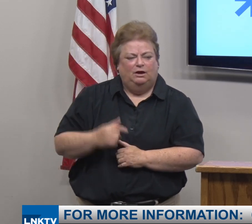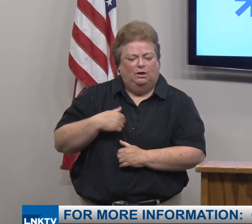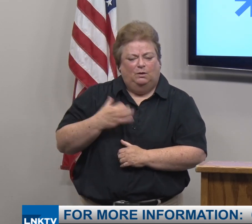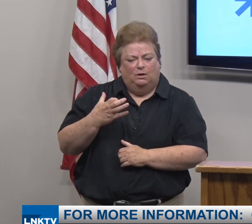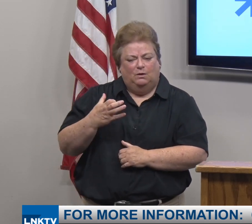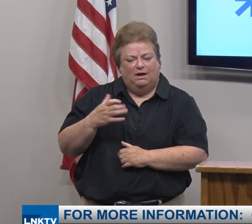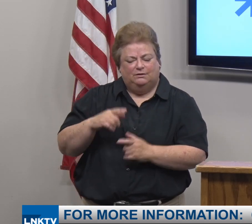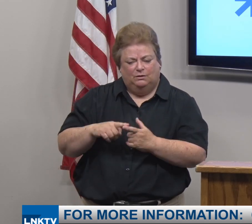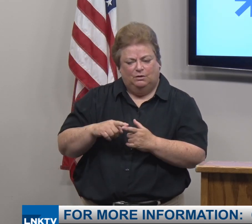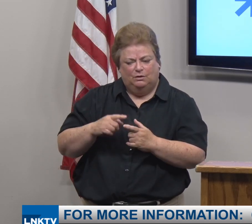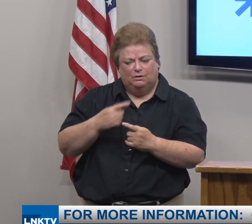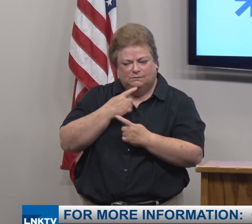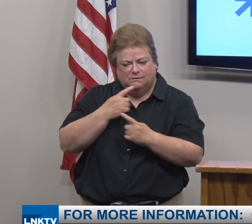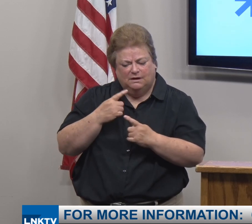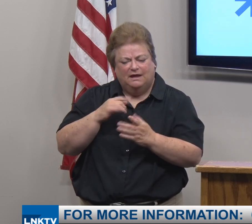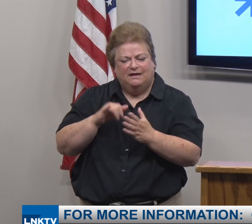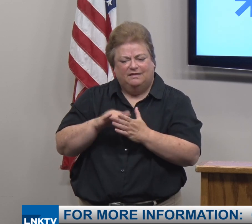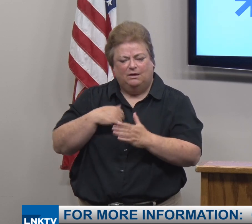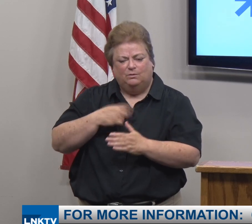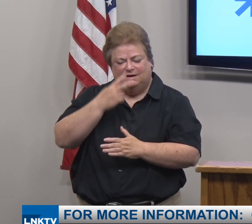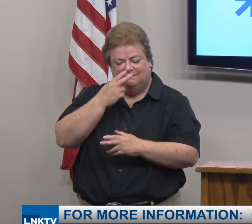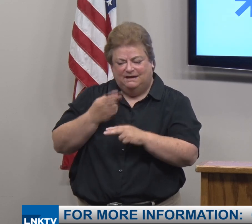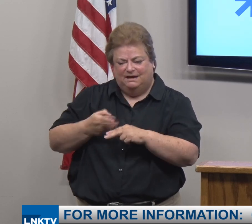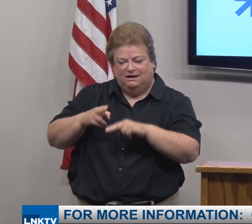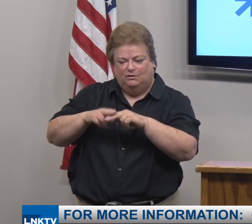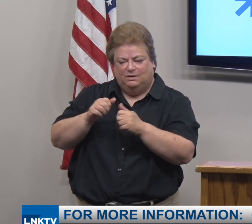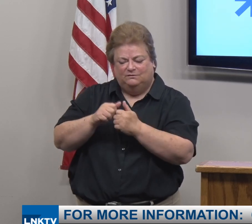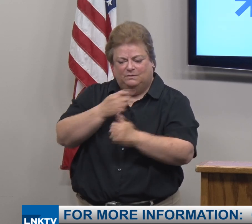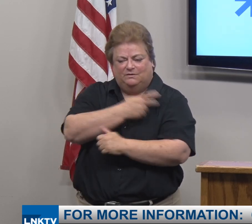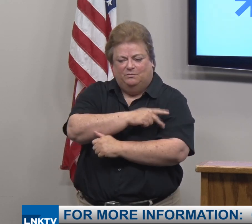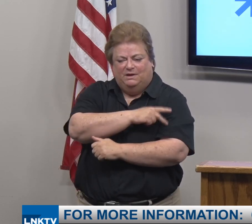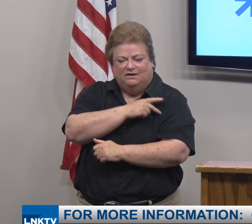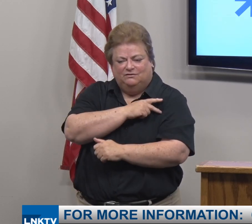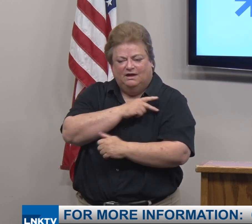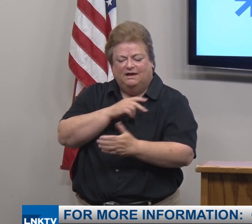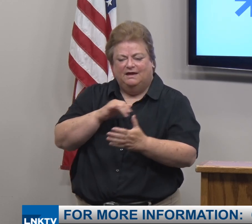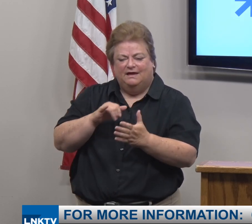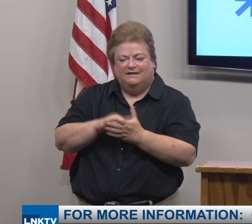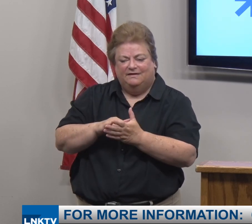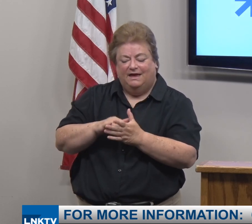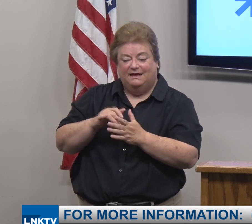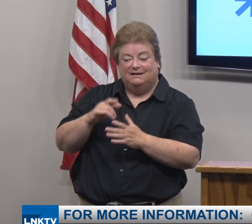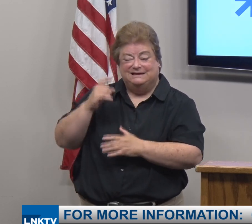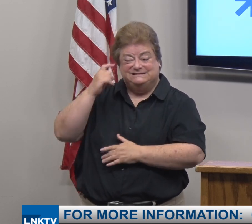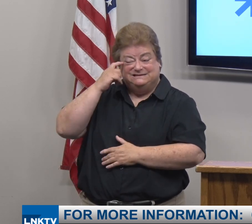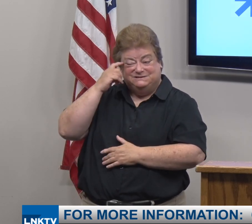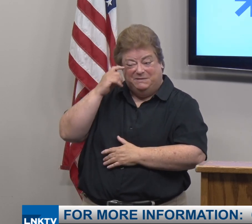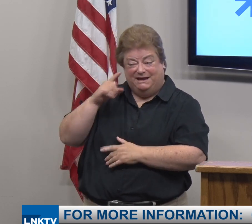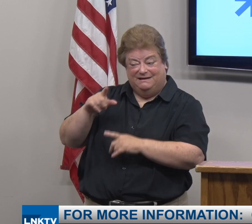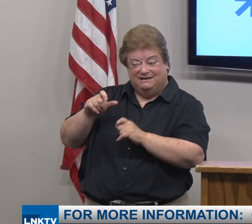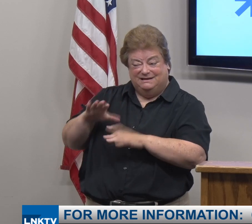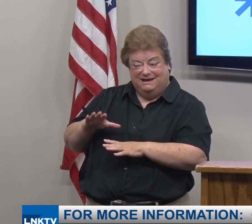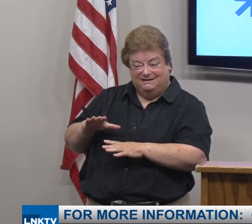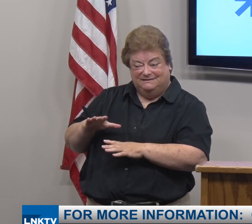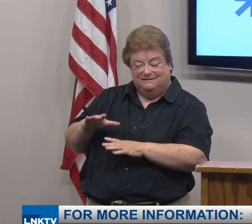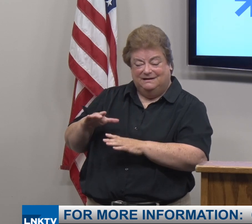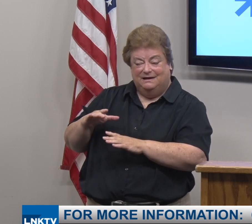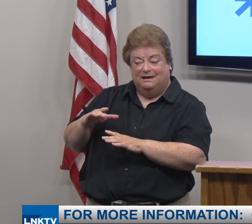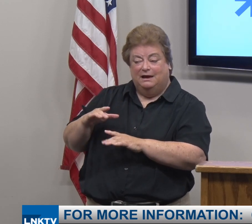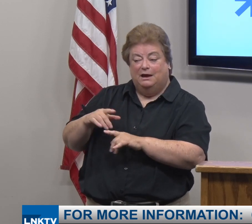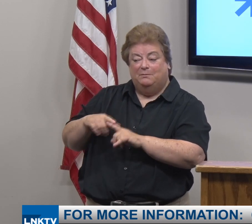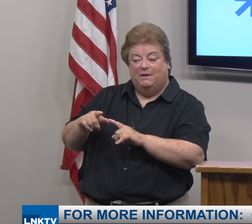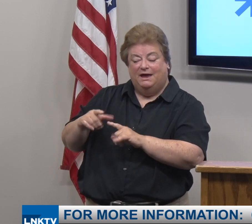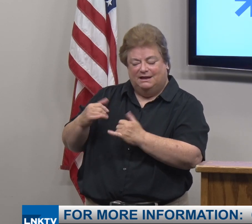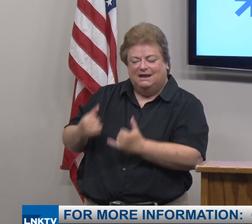note that we are seeing an increase in patients who are suspected to have COVID-19 and have been tested but